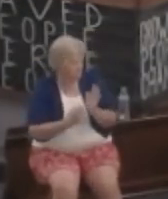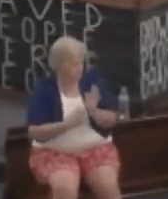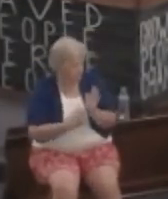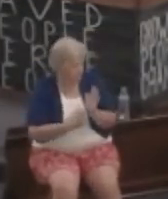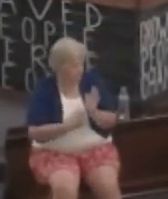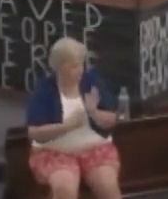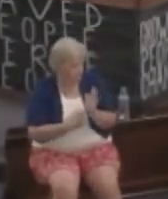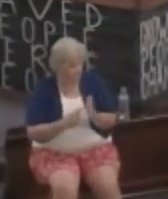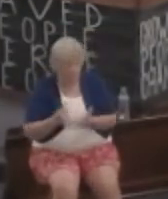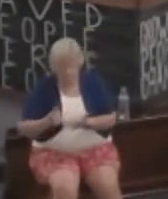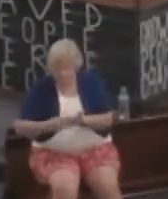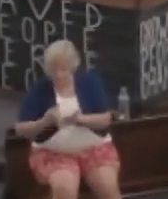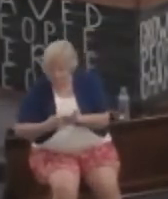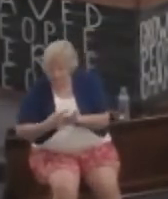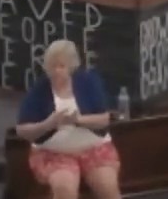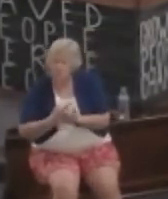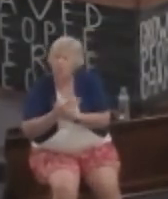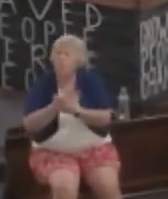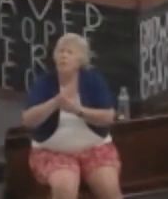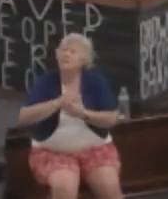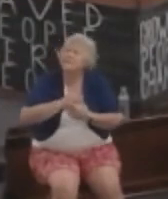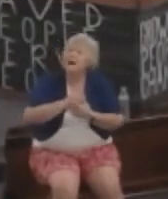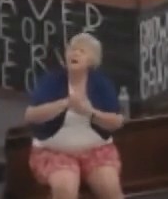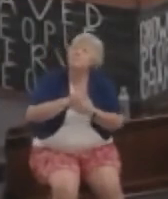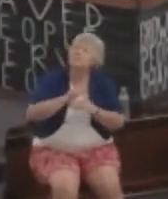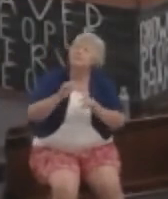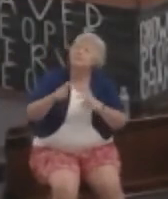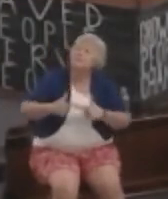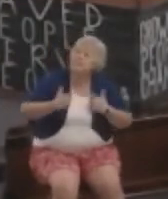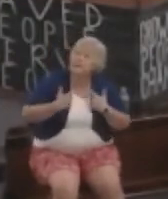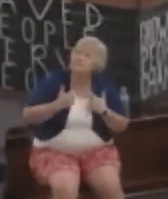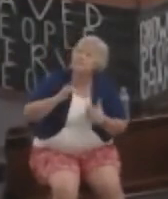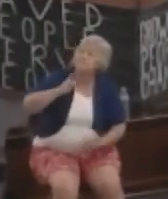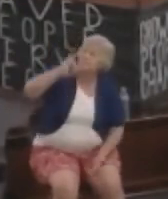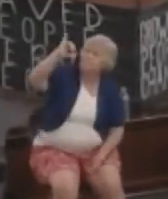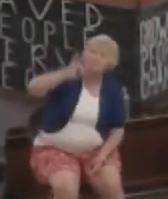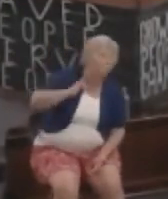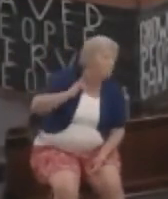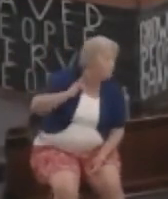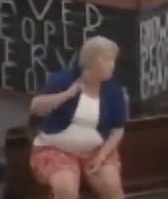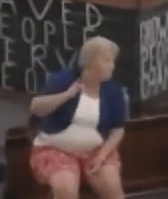And sometimes we embrace it. The child part, that is.